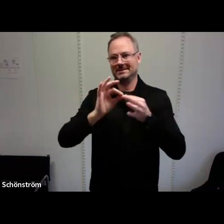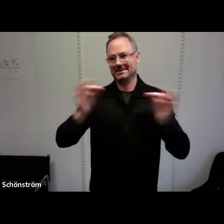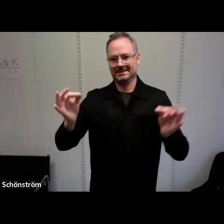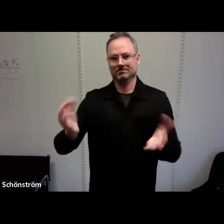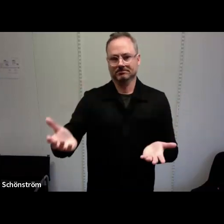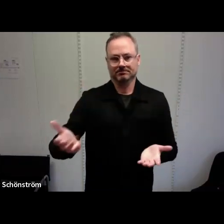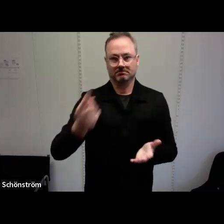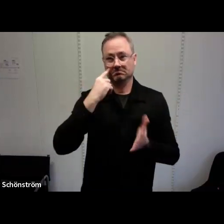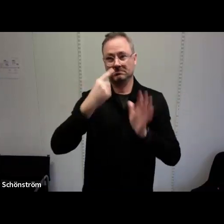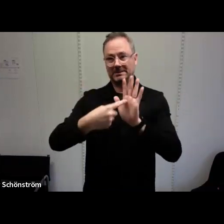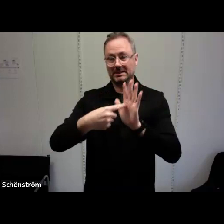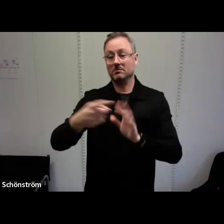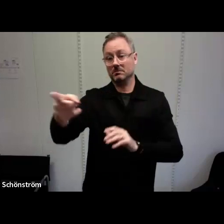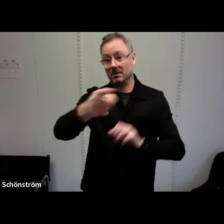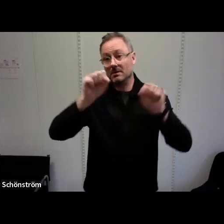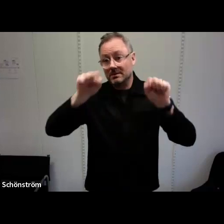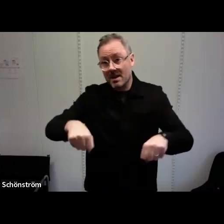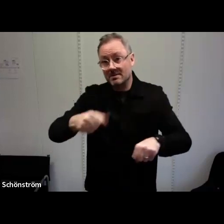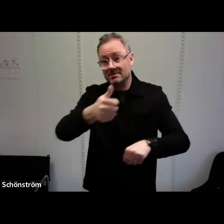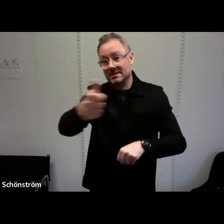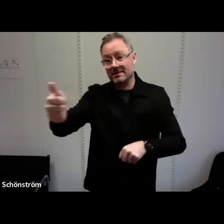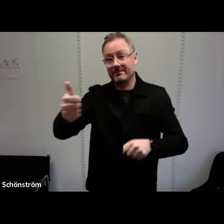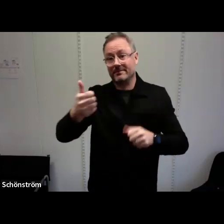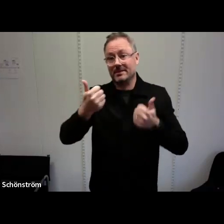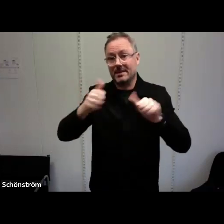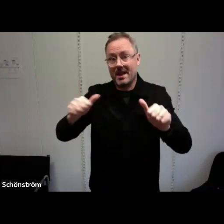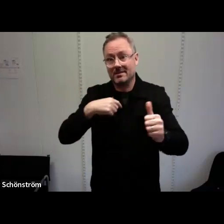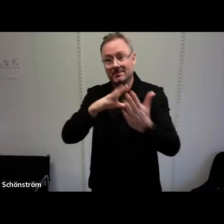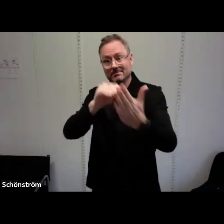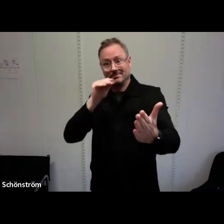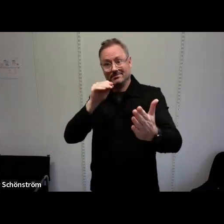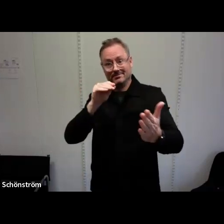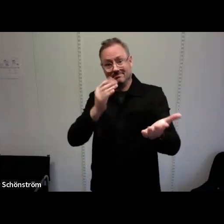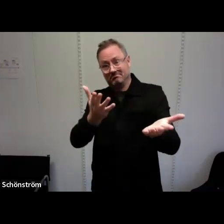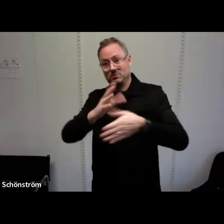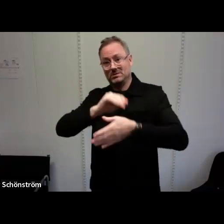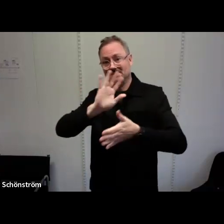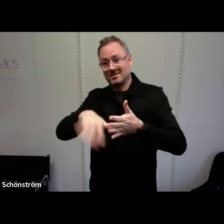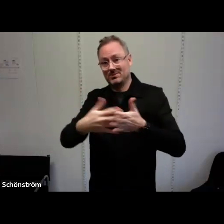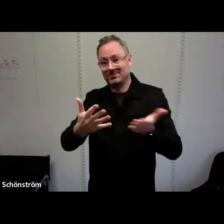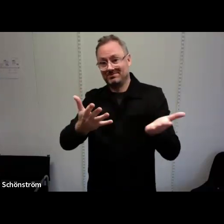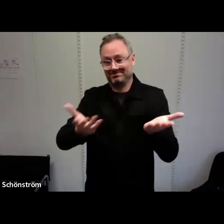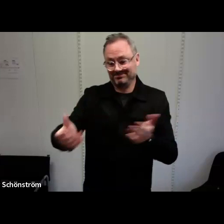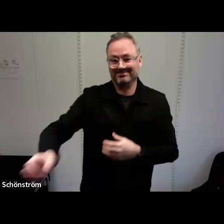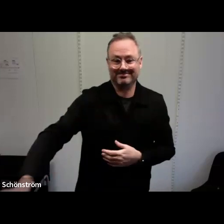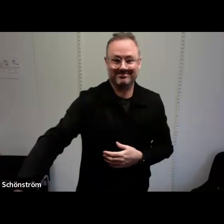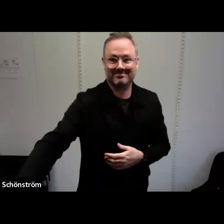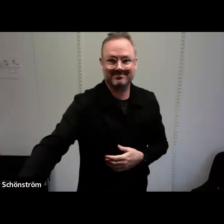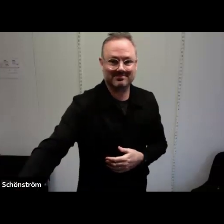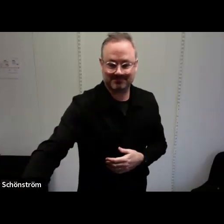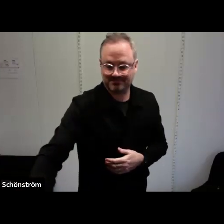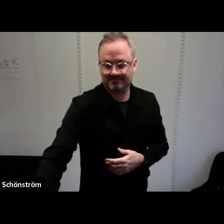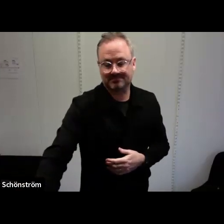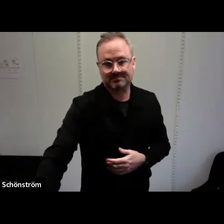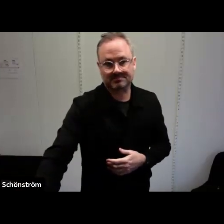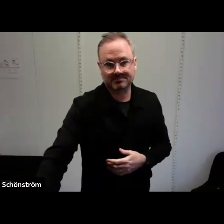So here's an example of an easy sentence. You could even try it yourself if you want to. If you're feeling up to it right now,